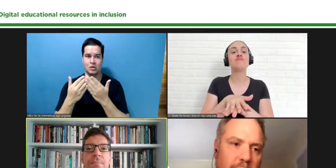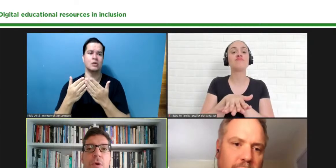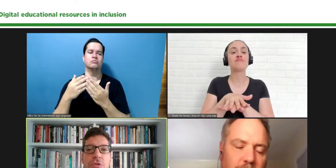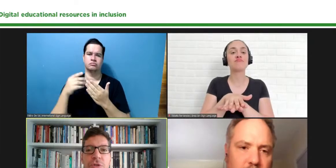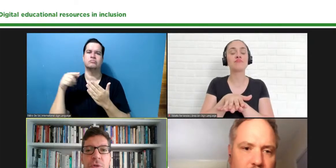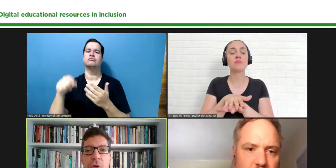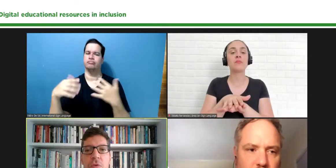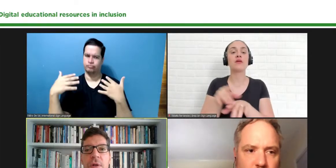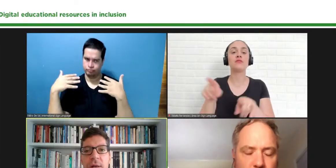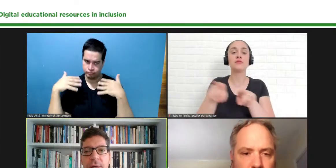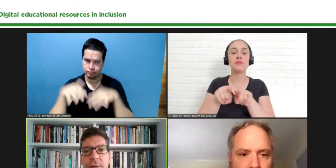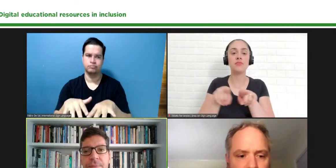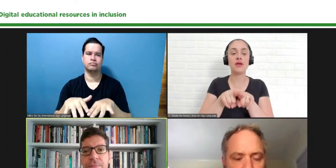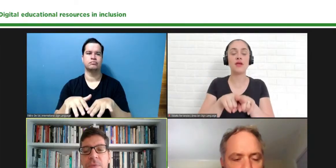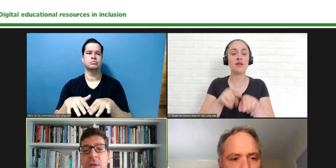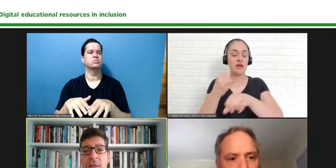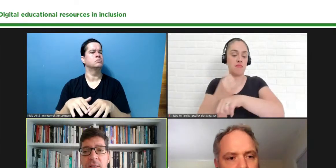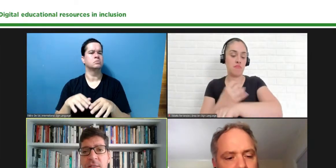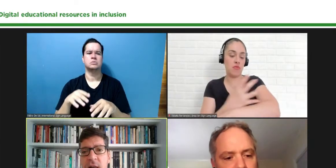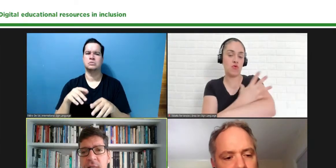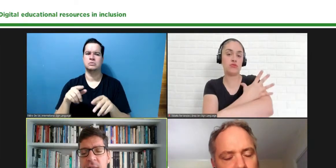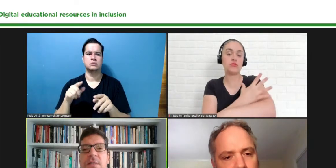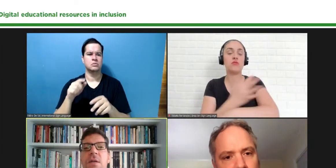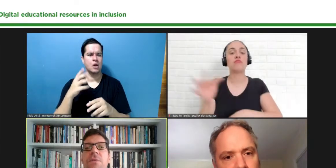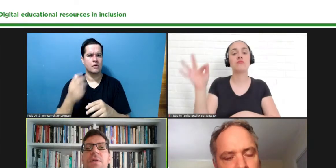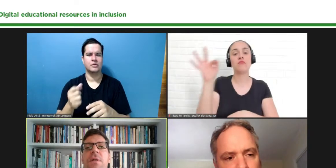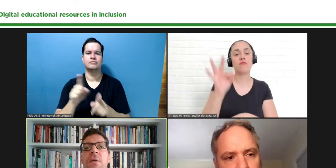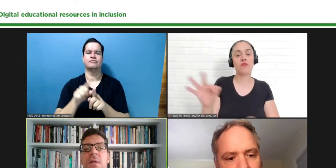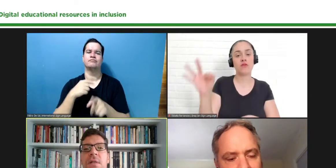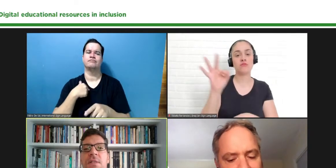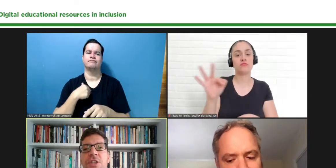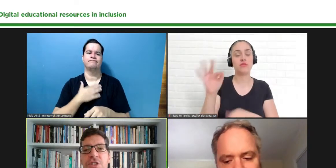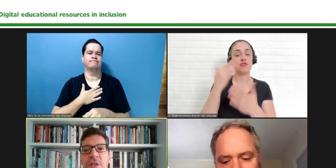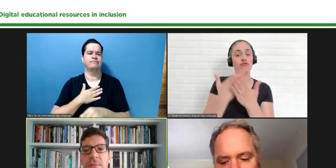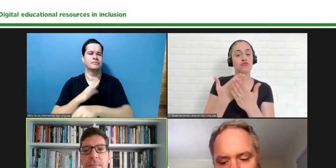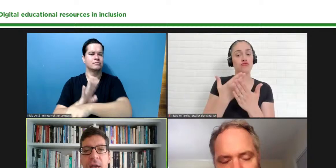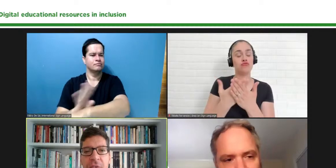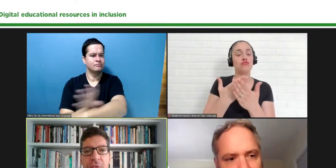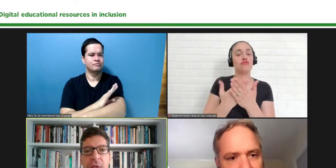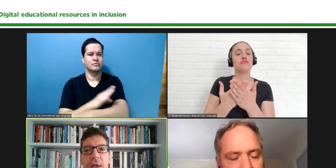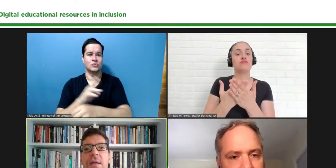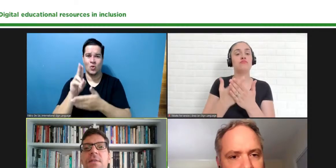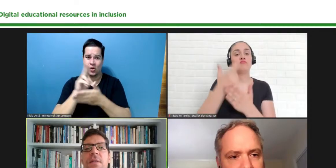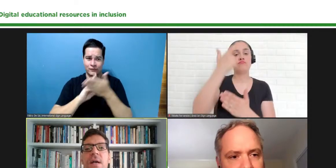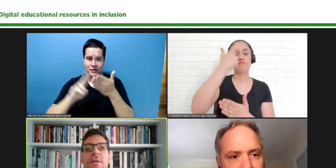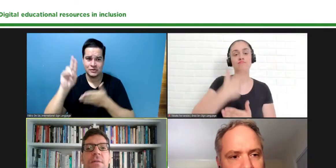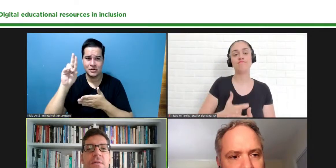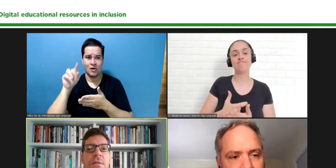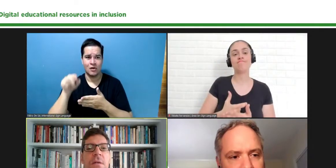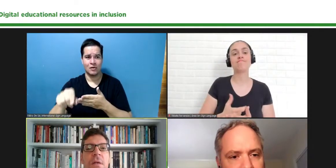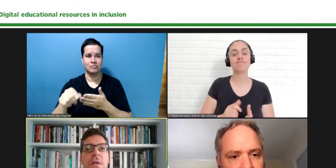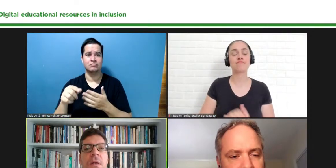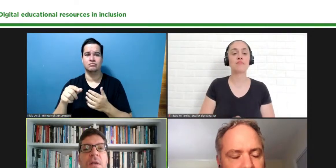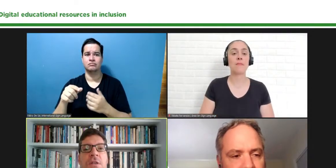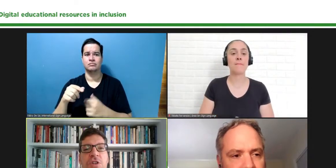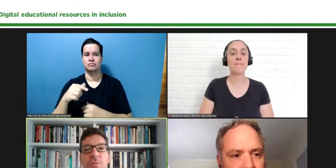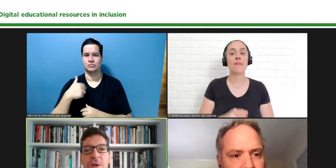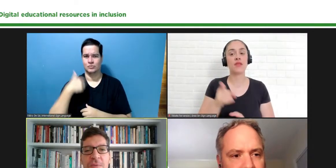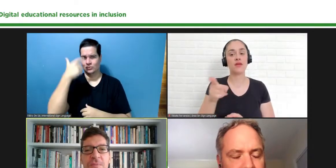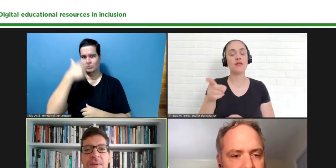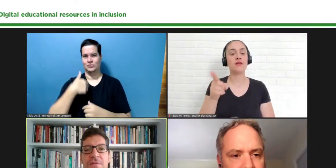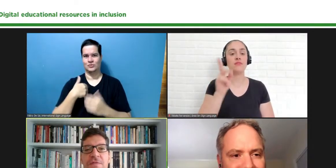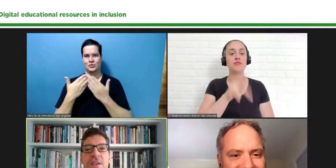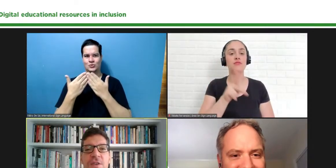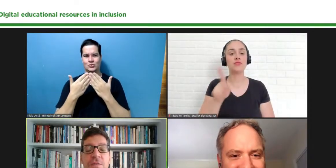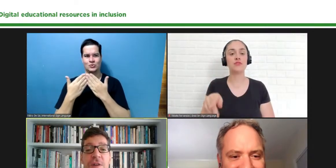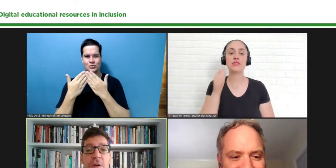and emotional learning. He started his career teaching math and science. So,